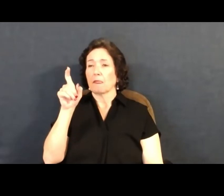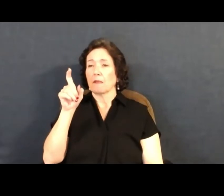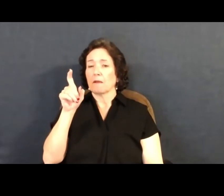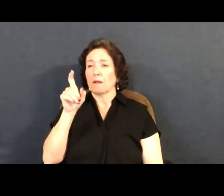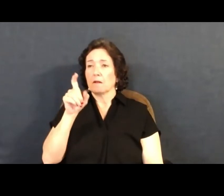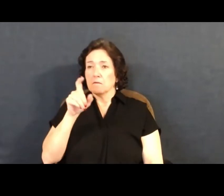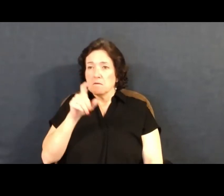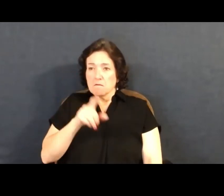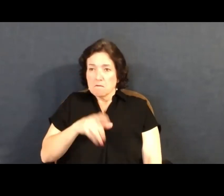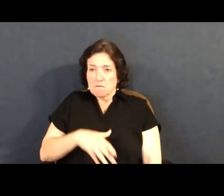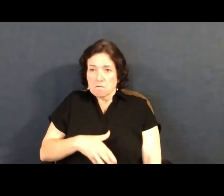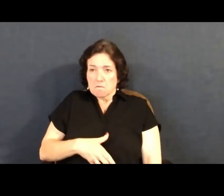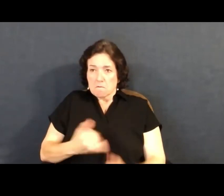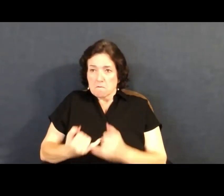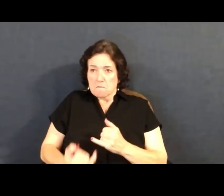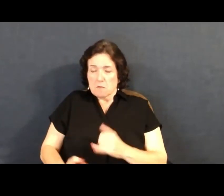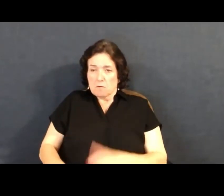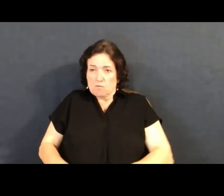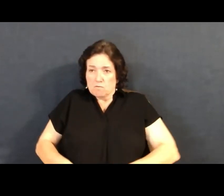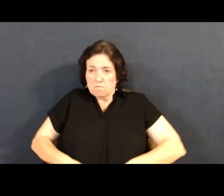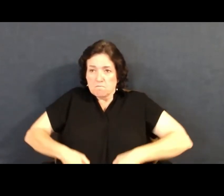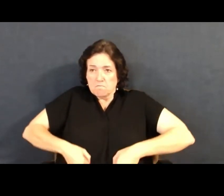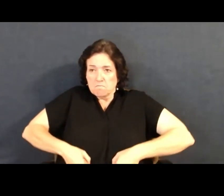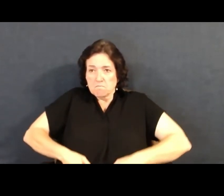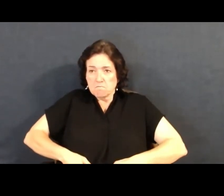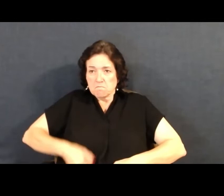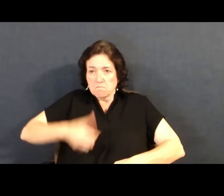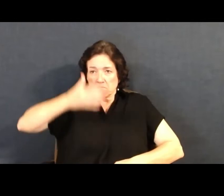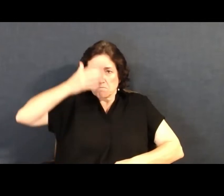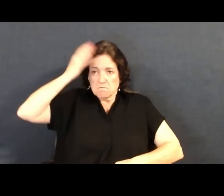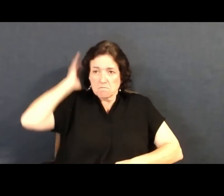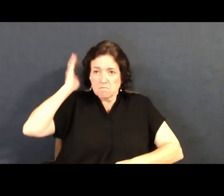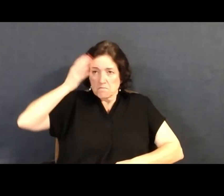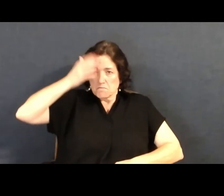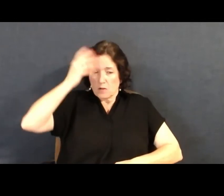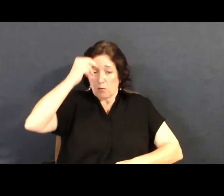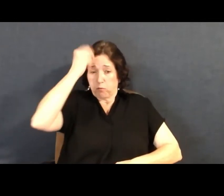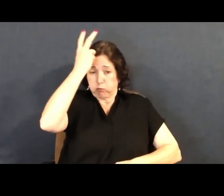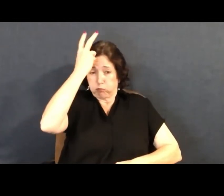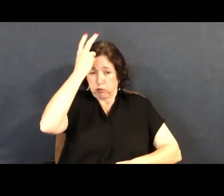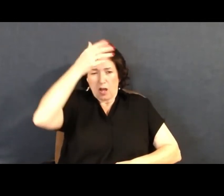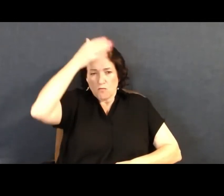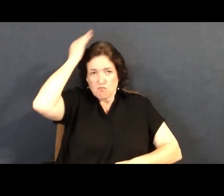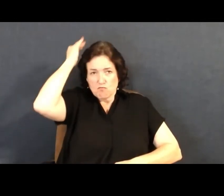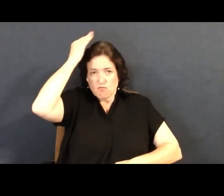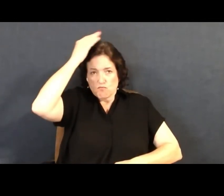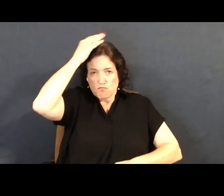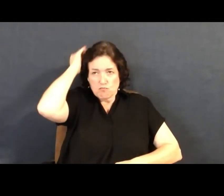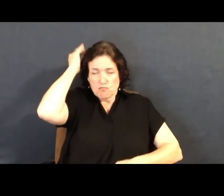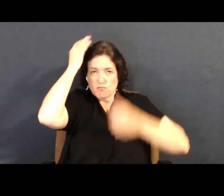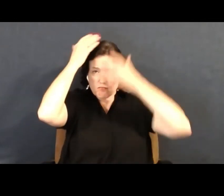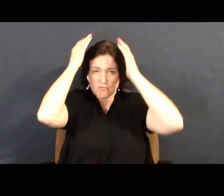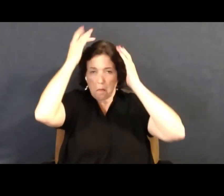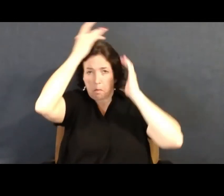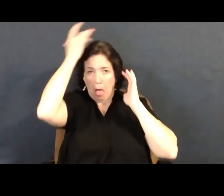pot belly as much as he could, and he pulled up his trousers, and he smoothed his last two remaining hairs over the top of his rather bald